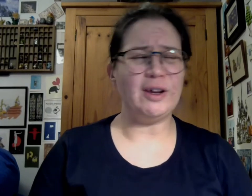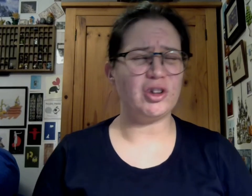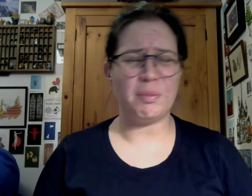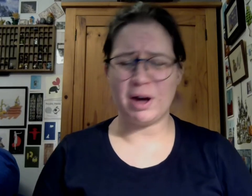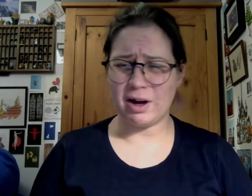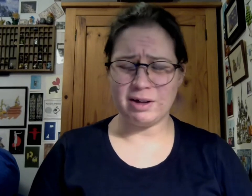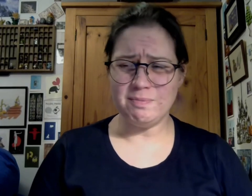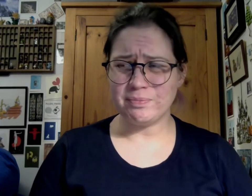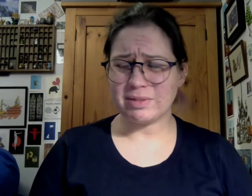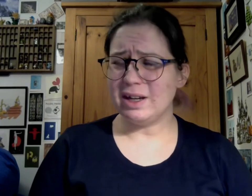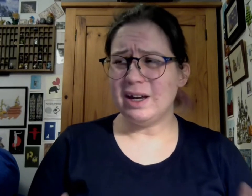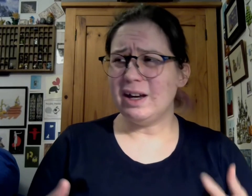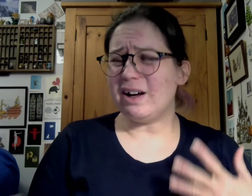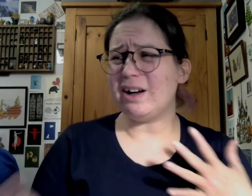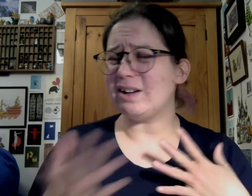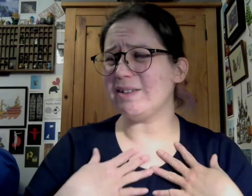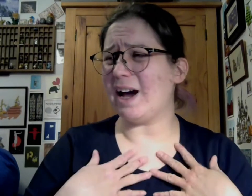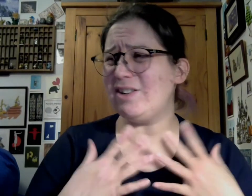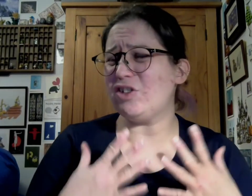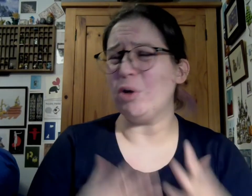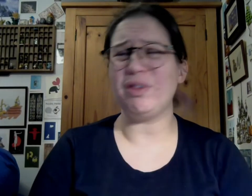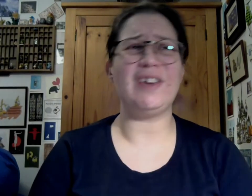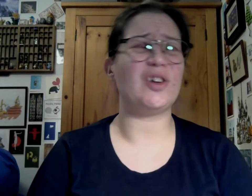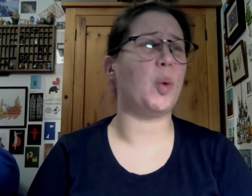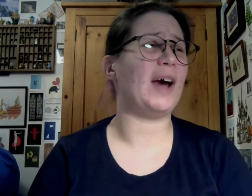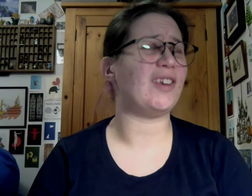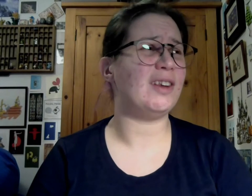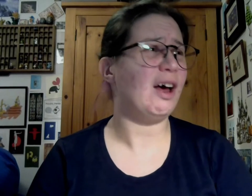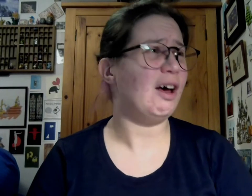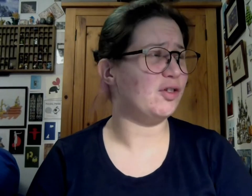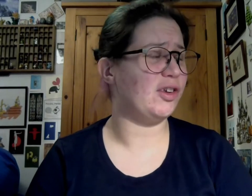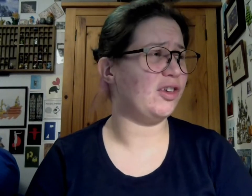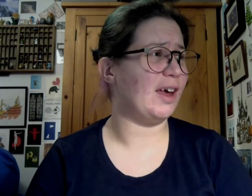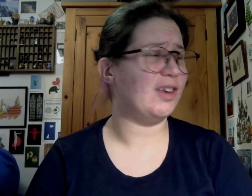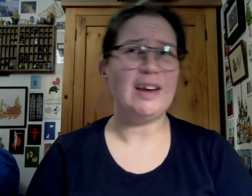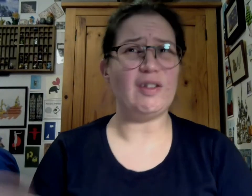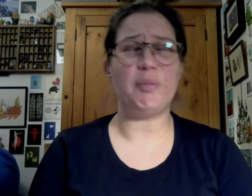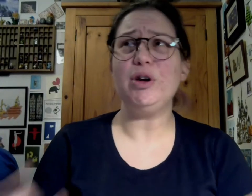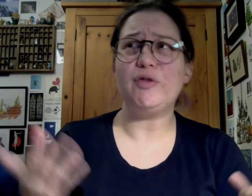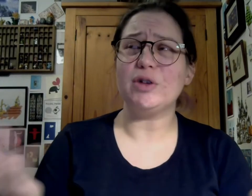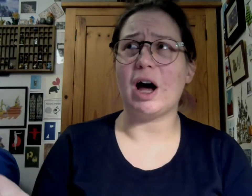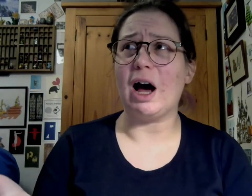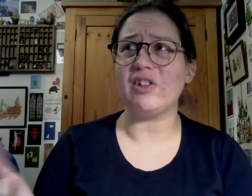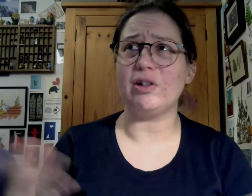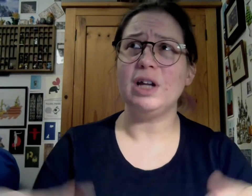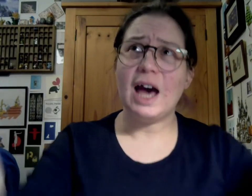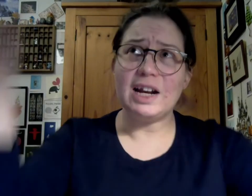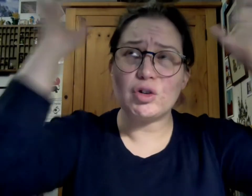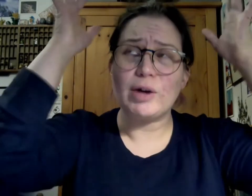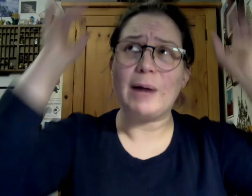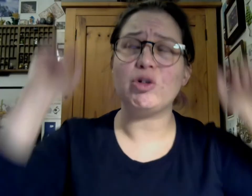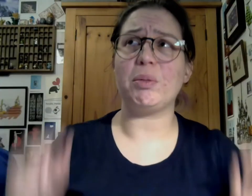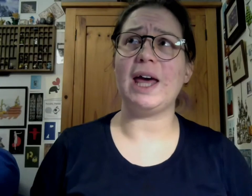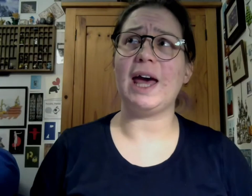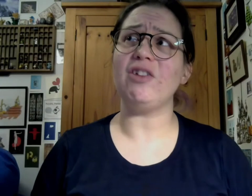Fisherman, I just don't think it's quite enough, she said, to have this beautiful castle and this crown top of my head.